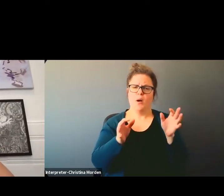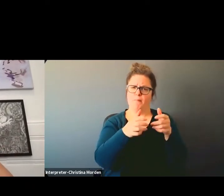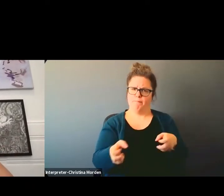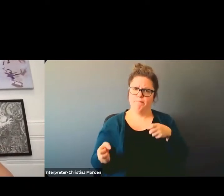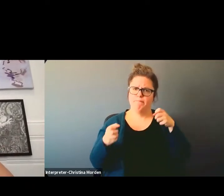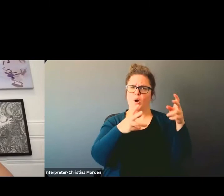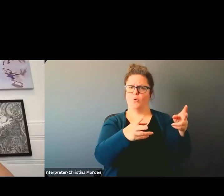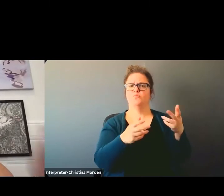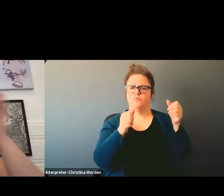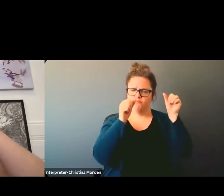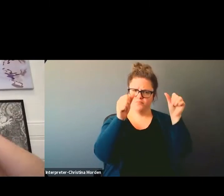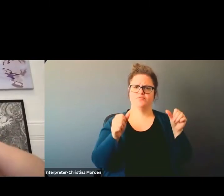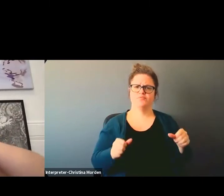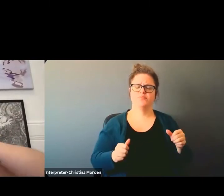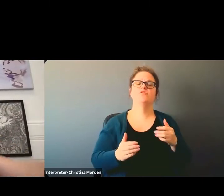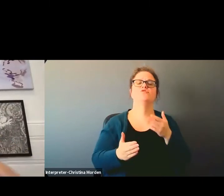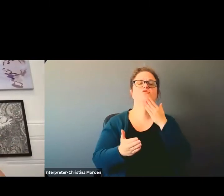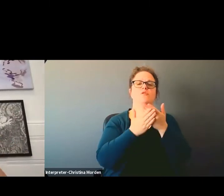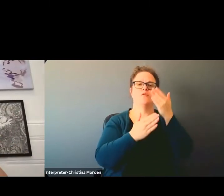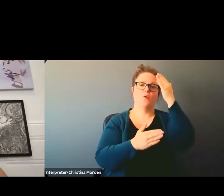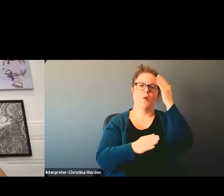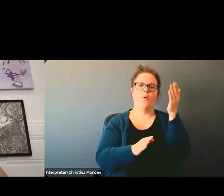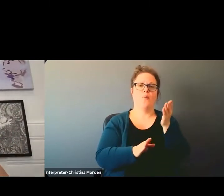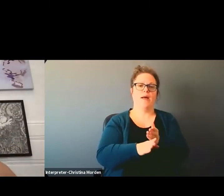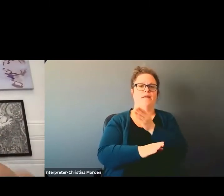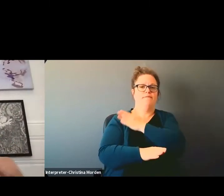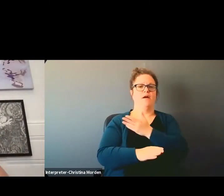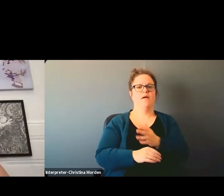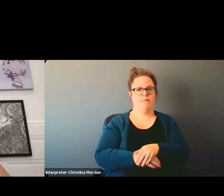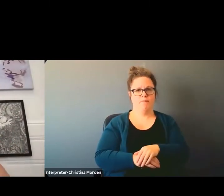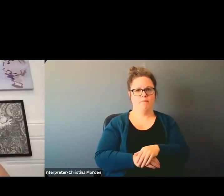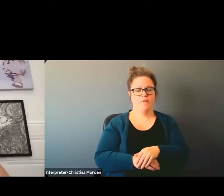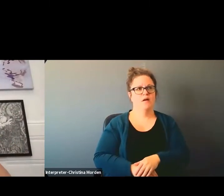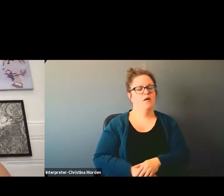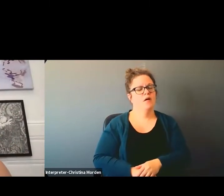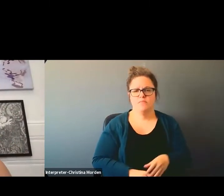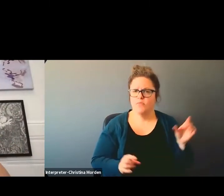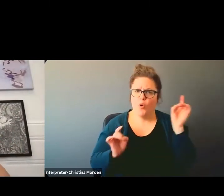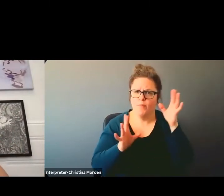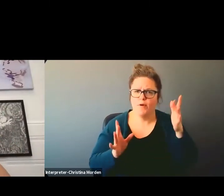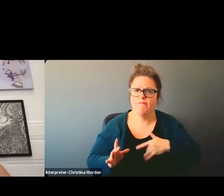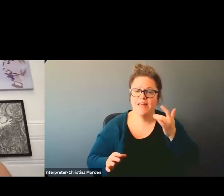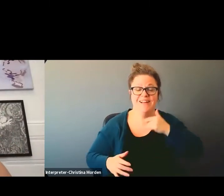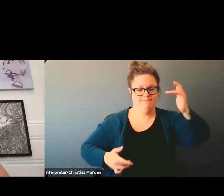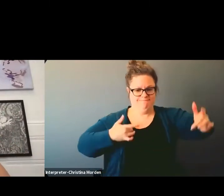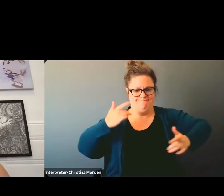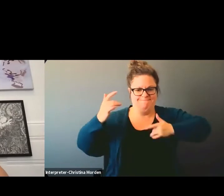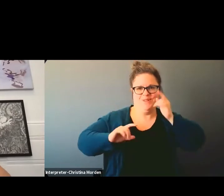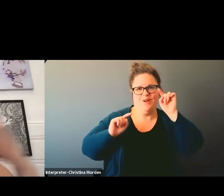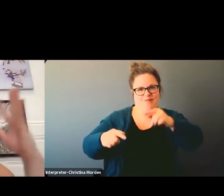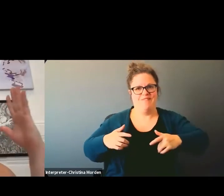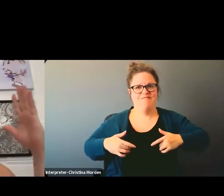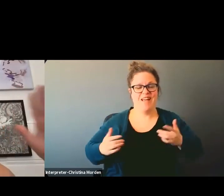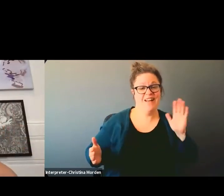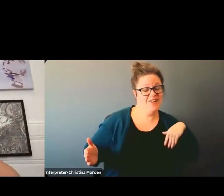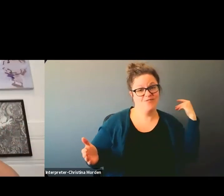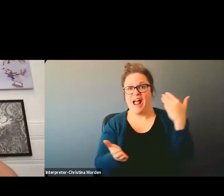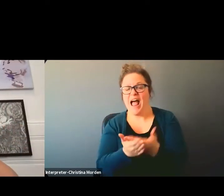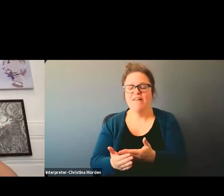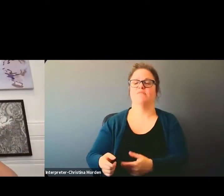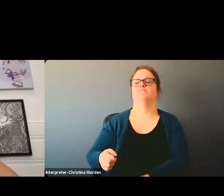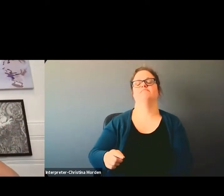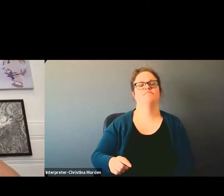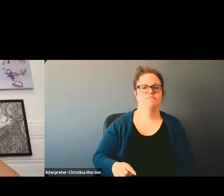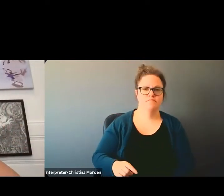because it's better to know ahead of time. There's nothing worse than getting all excited and you're going to this event and you get there and there's